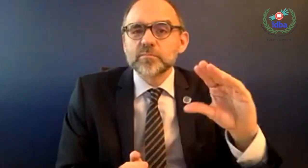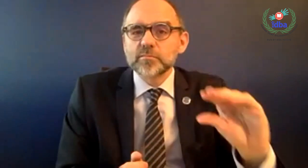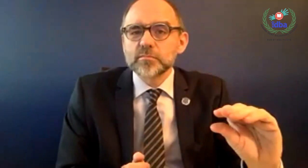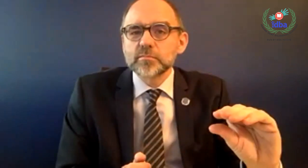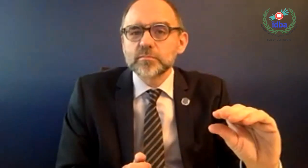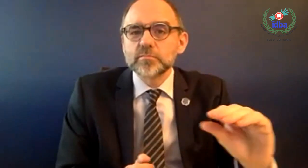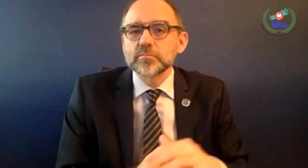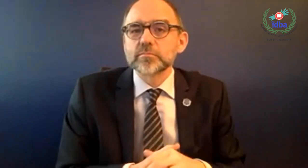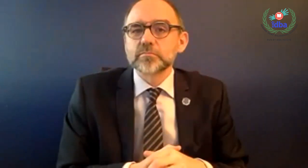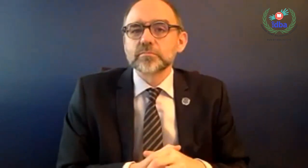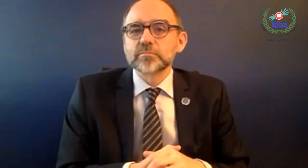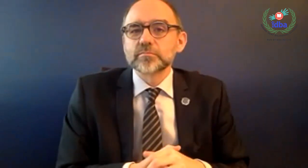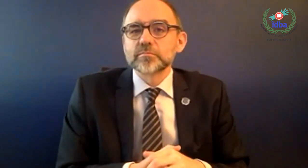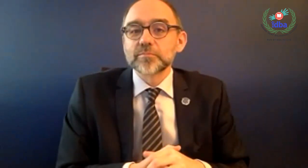them? Two less.